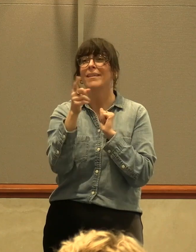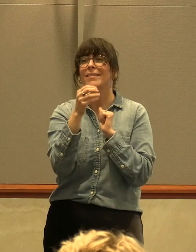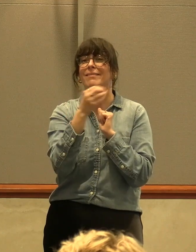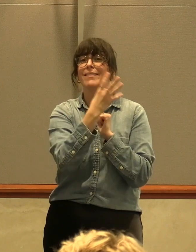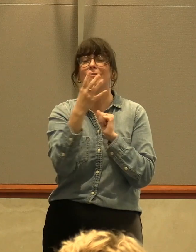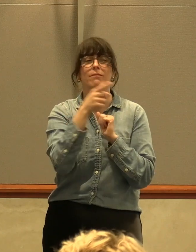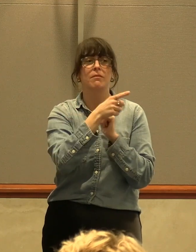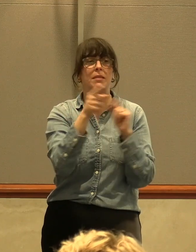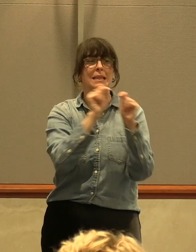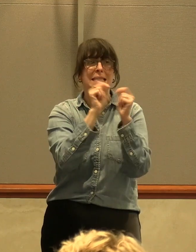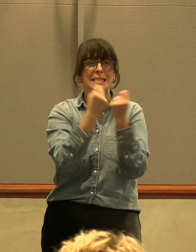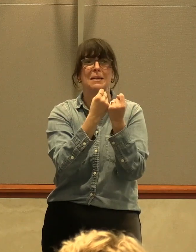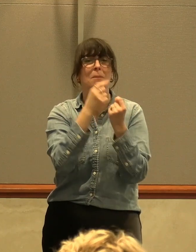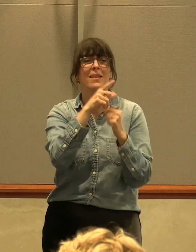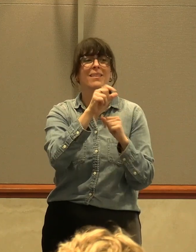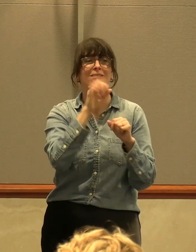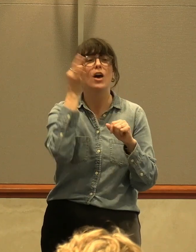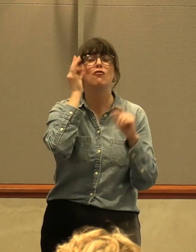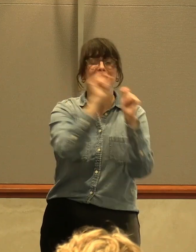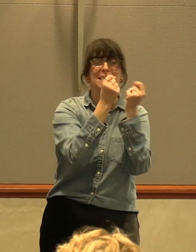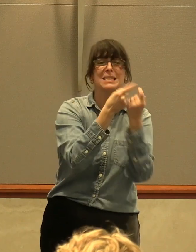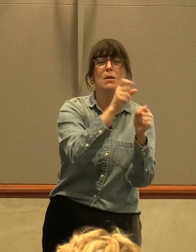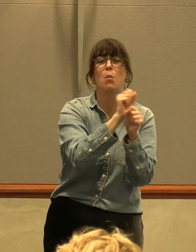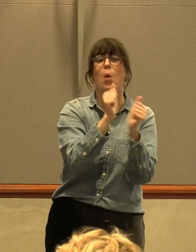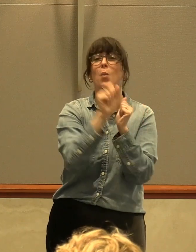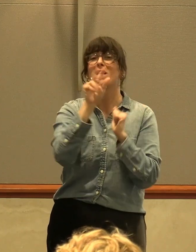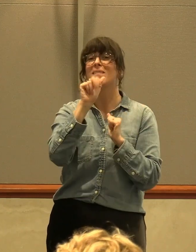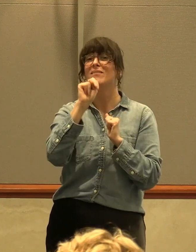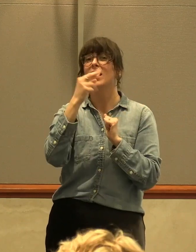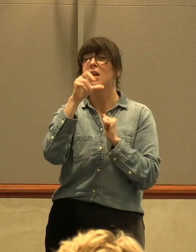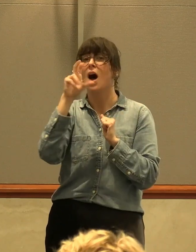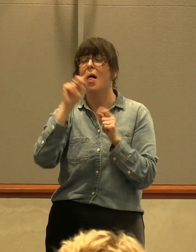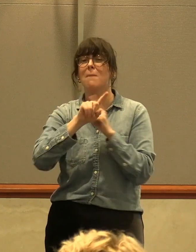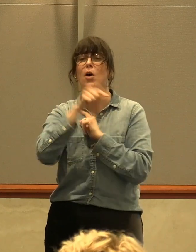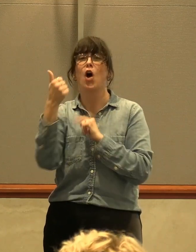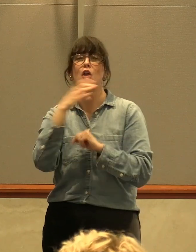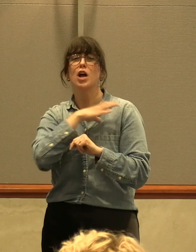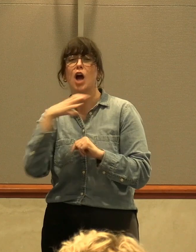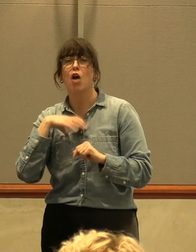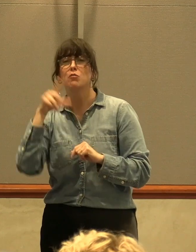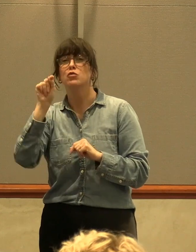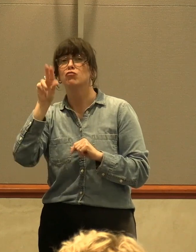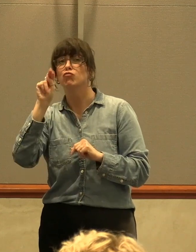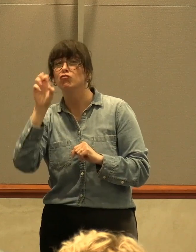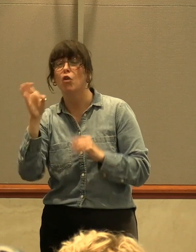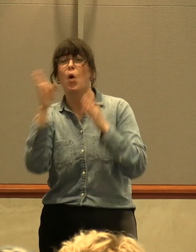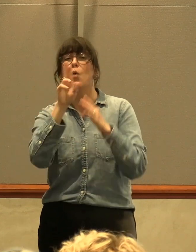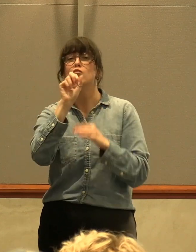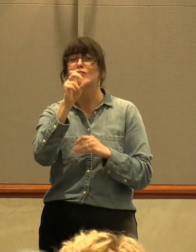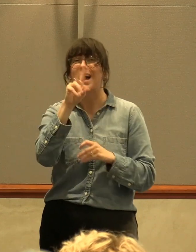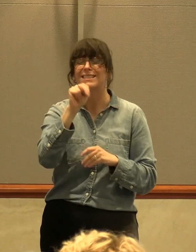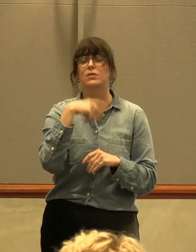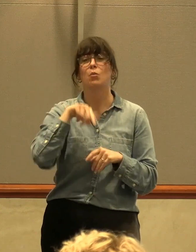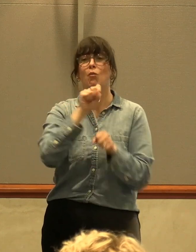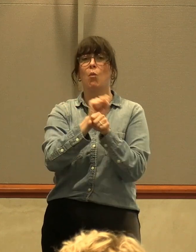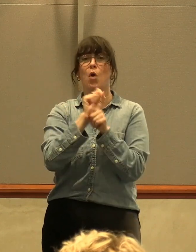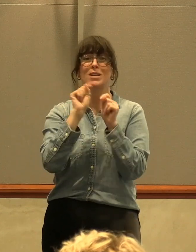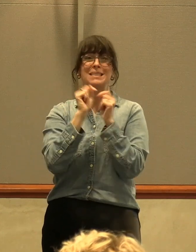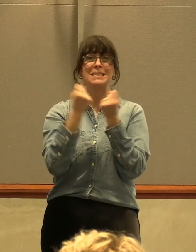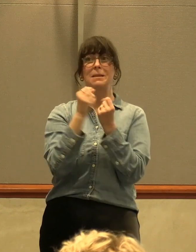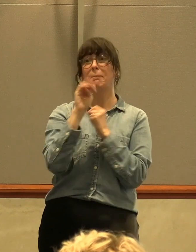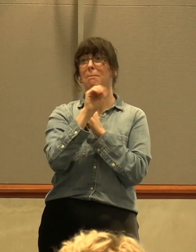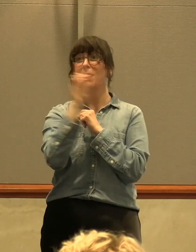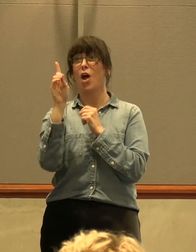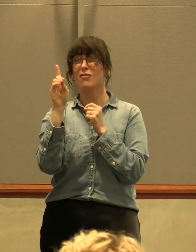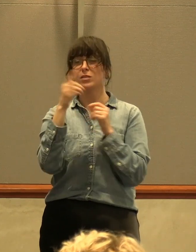I work very closely not only with Senator Van Hollen, but Congressman Raskin and Congressman Trone. We work together as Team Maryland, and we're